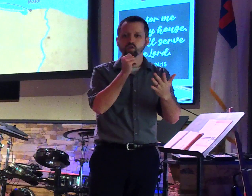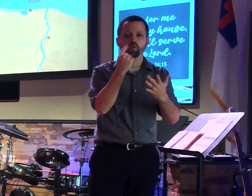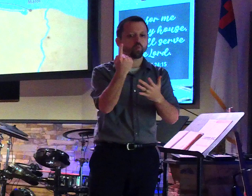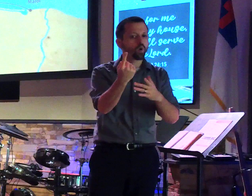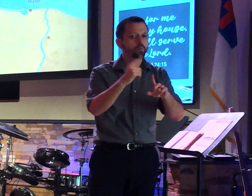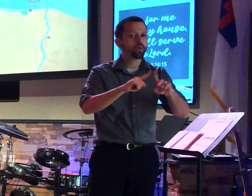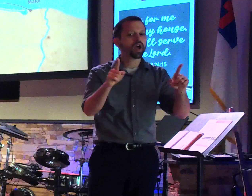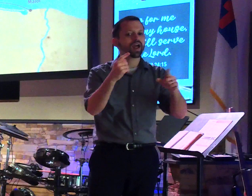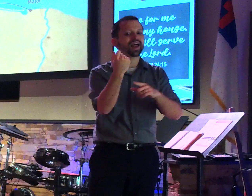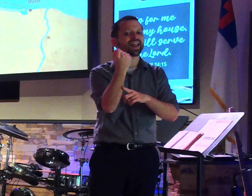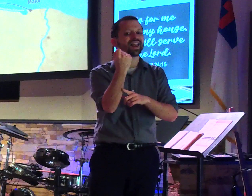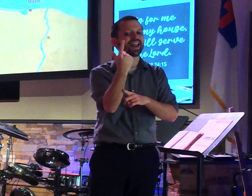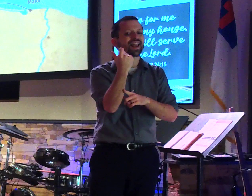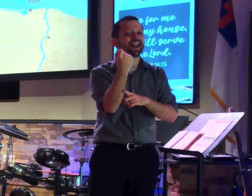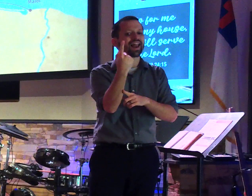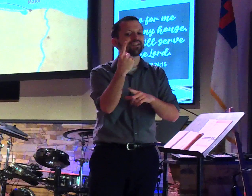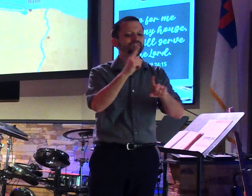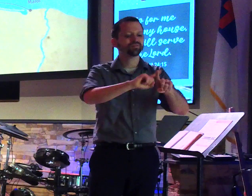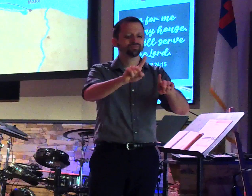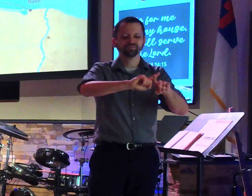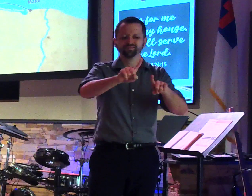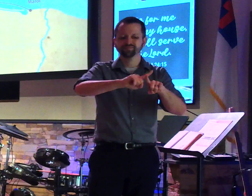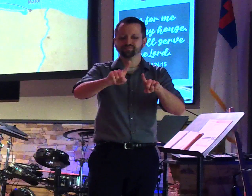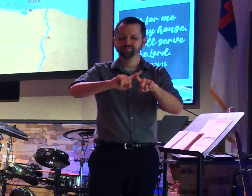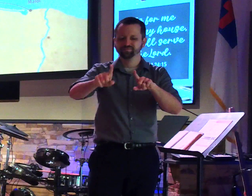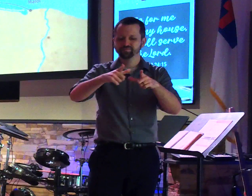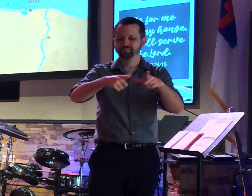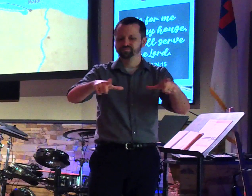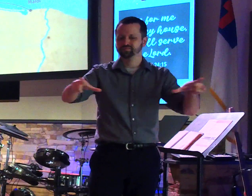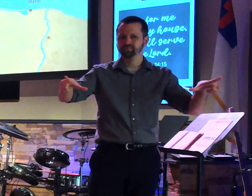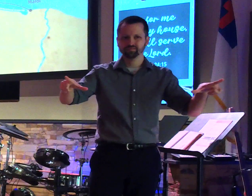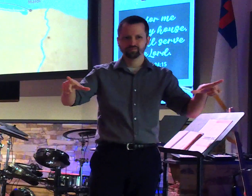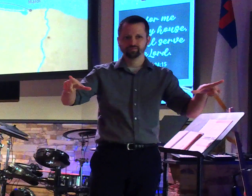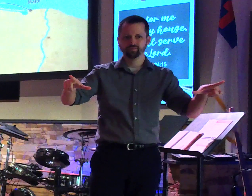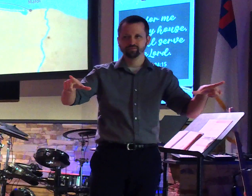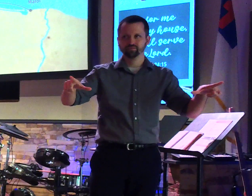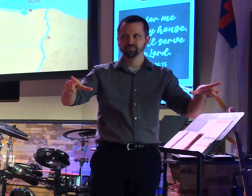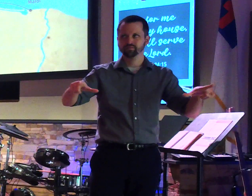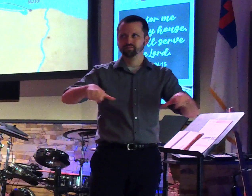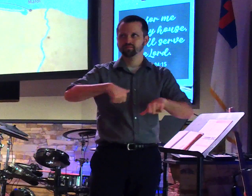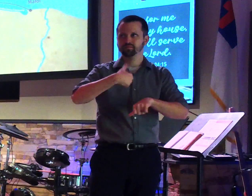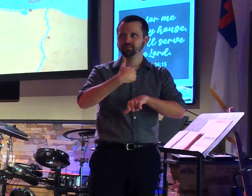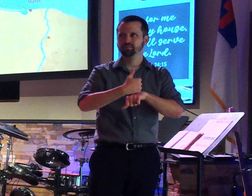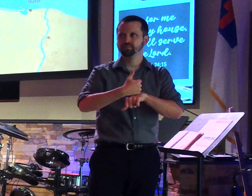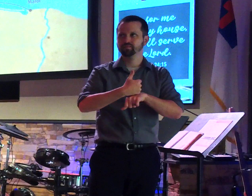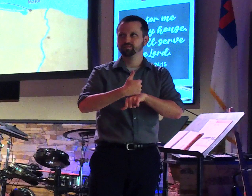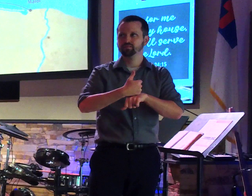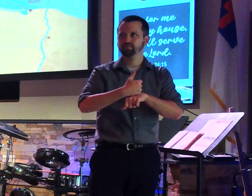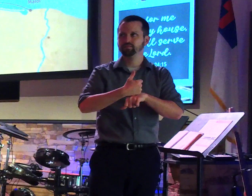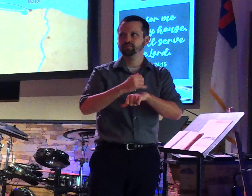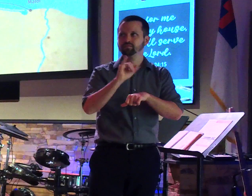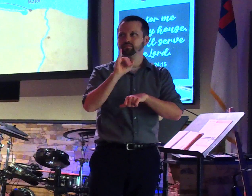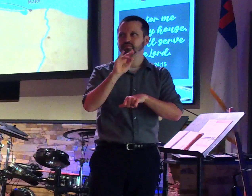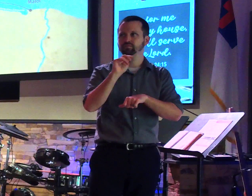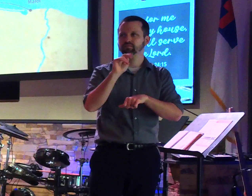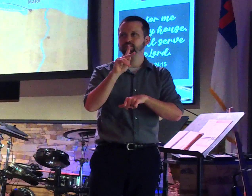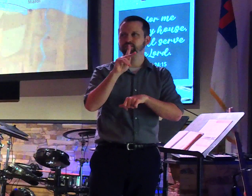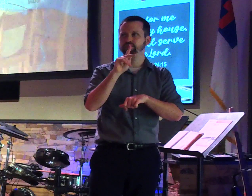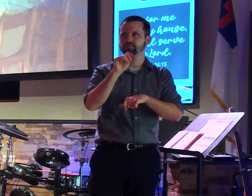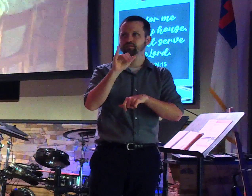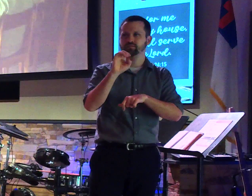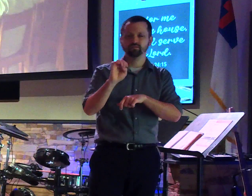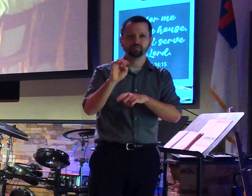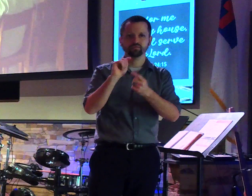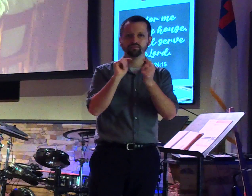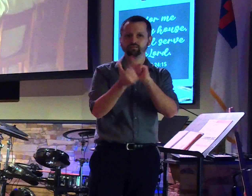but 11 different languages. And so what they formed was the Aitape